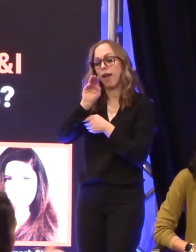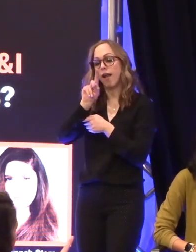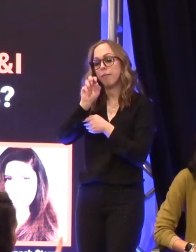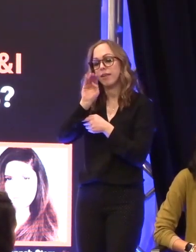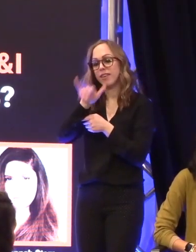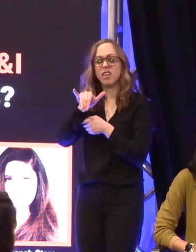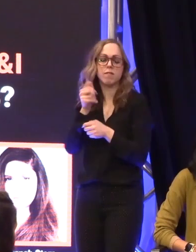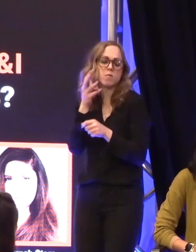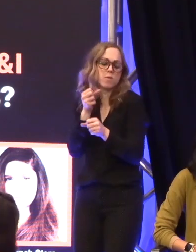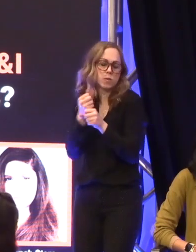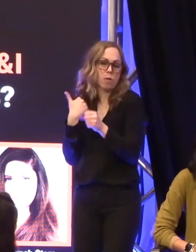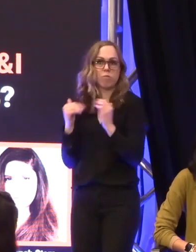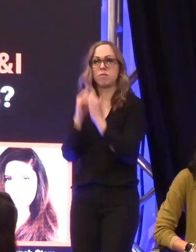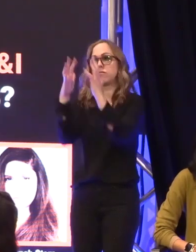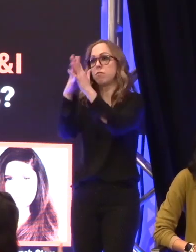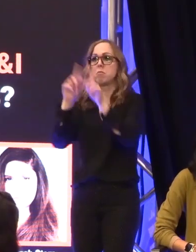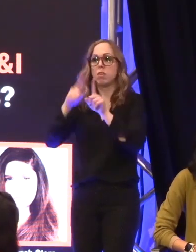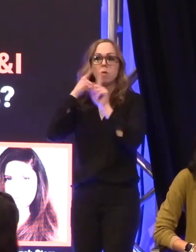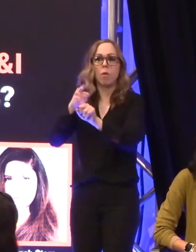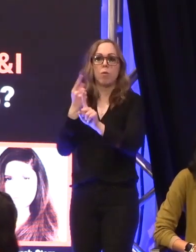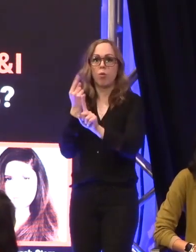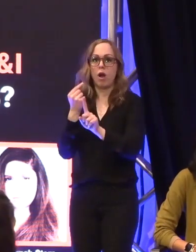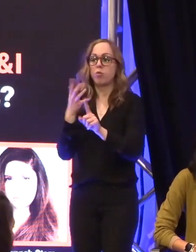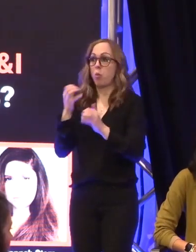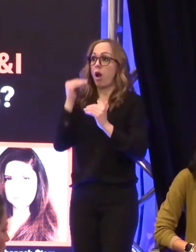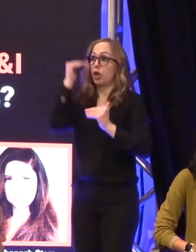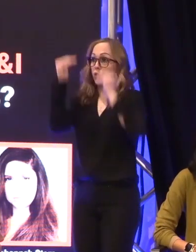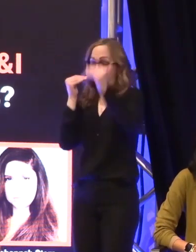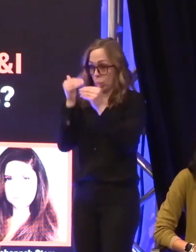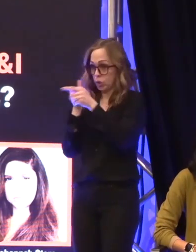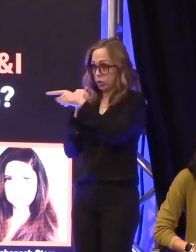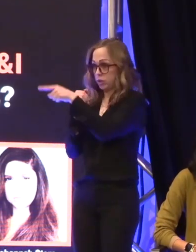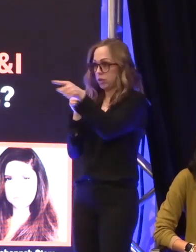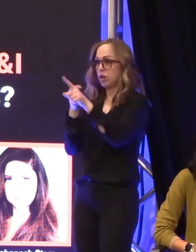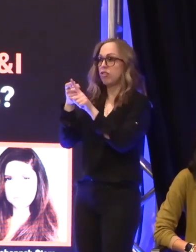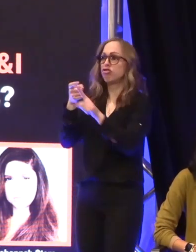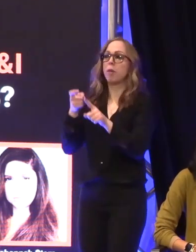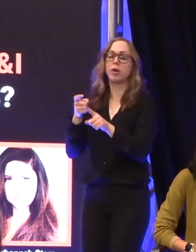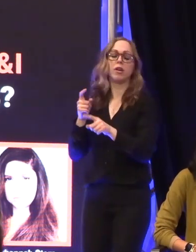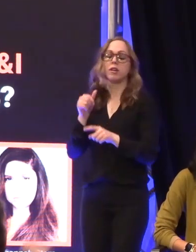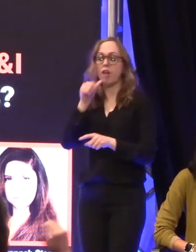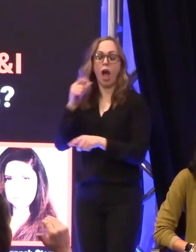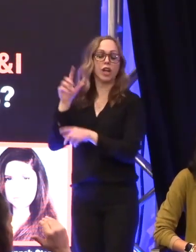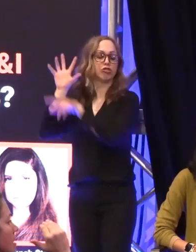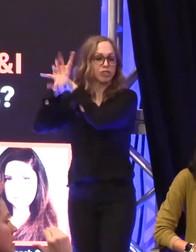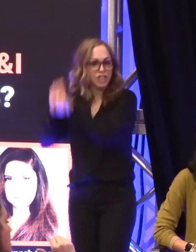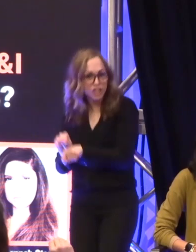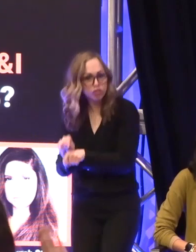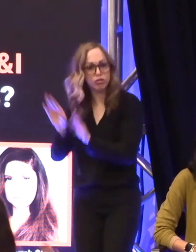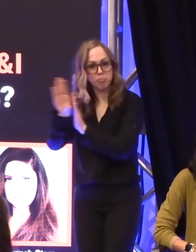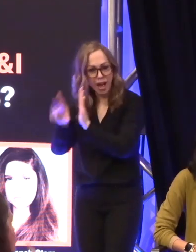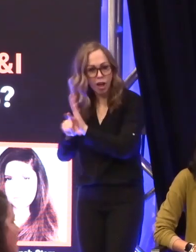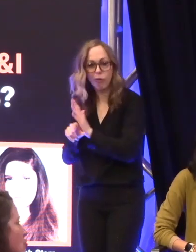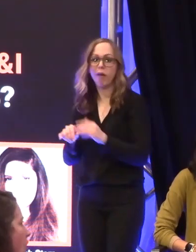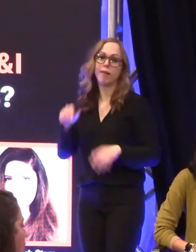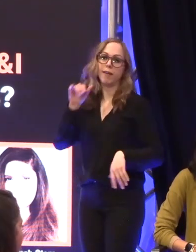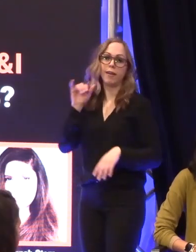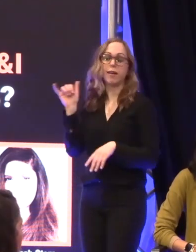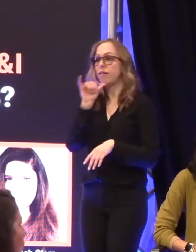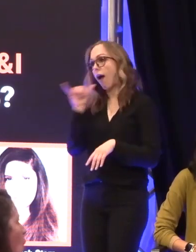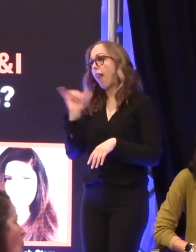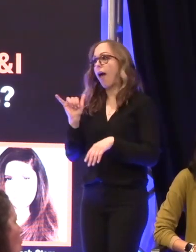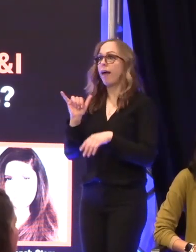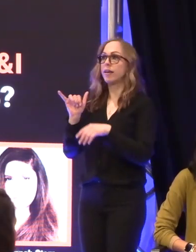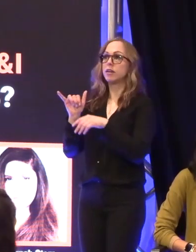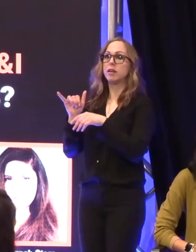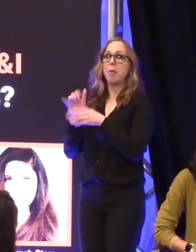ago, which is basically how do we bring in adults that are from less traditional backgrounds, people who aren't typically go into technology